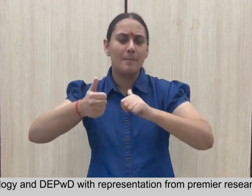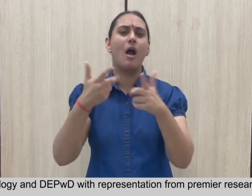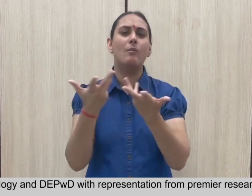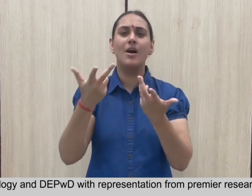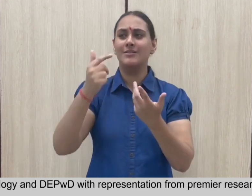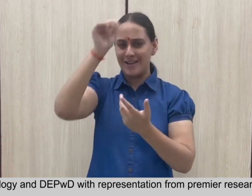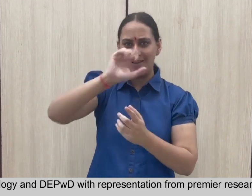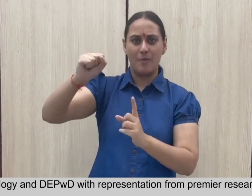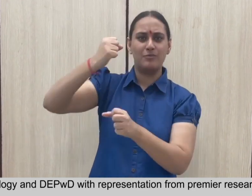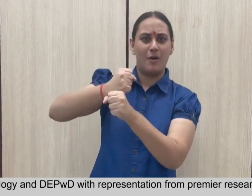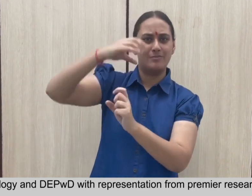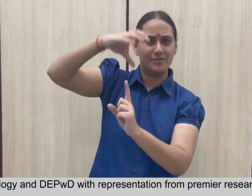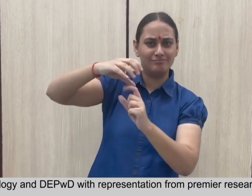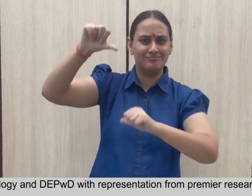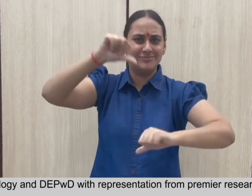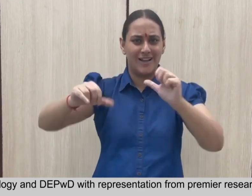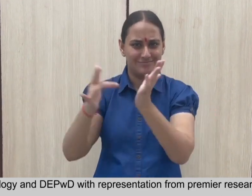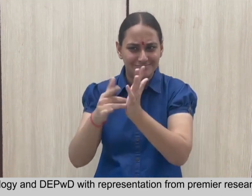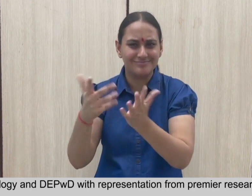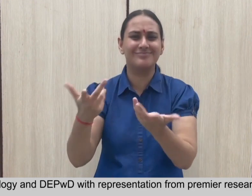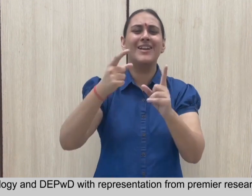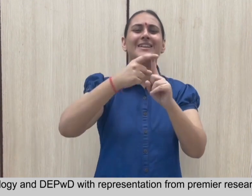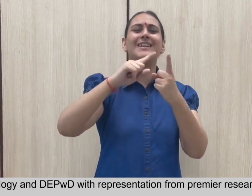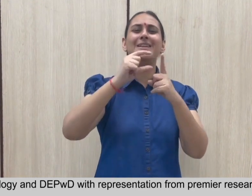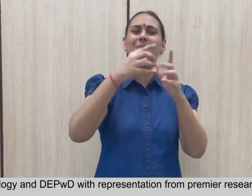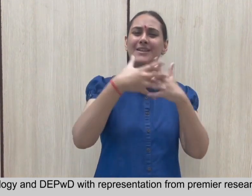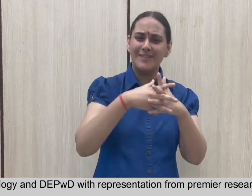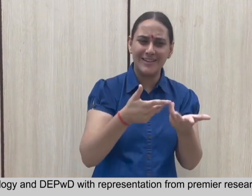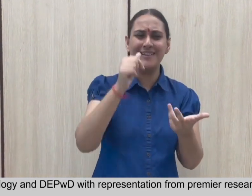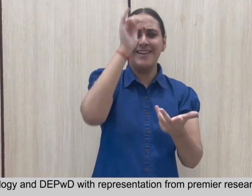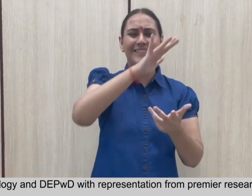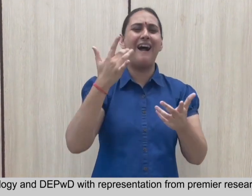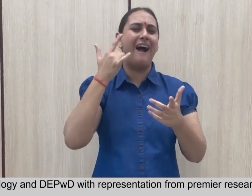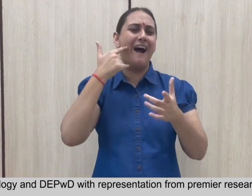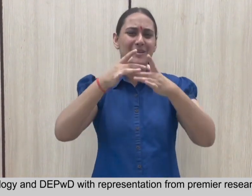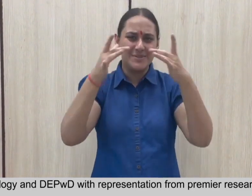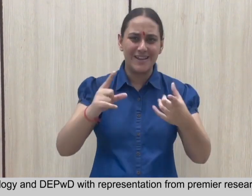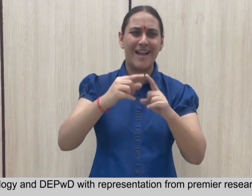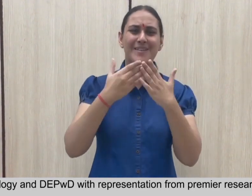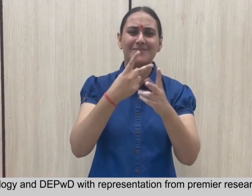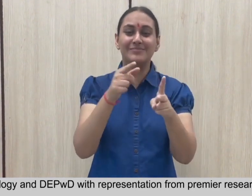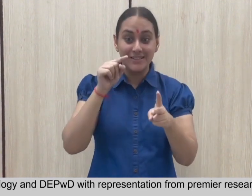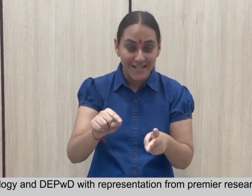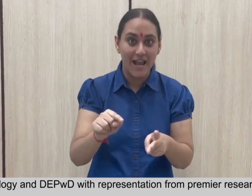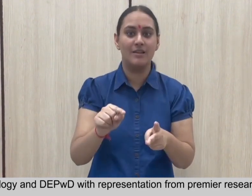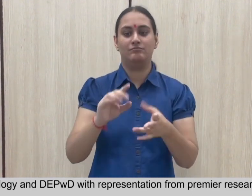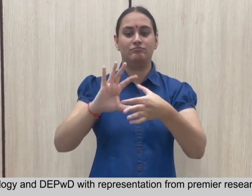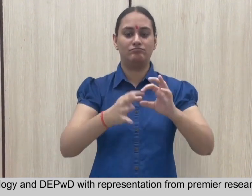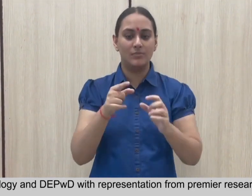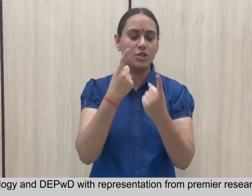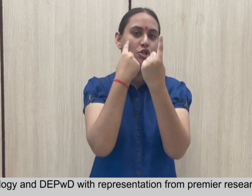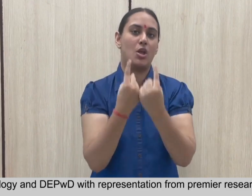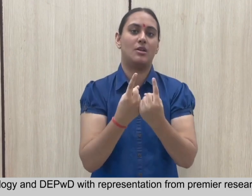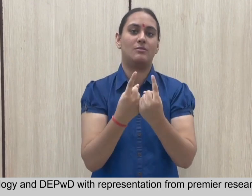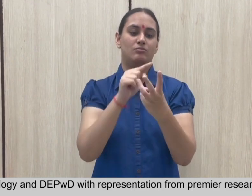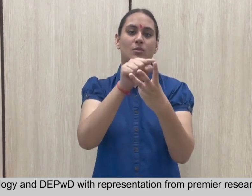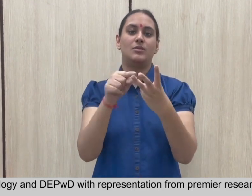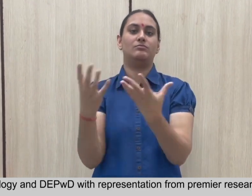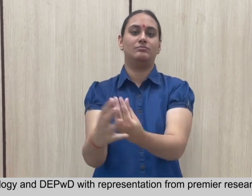in